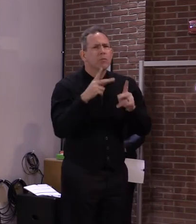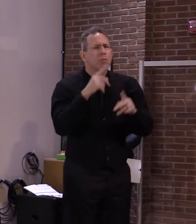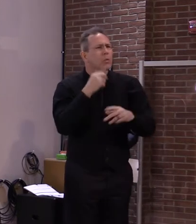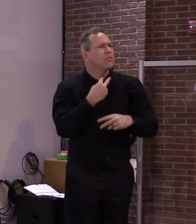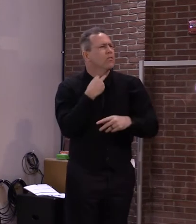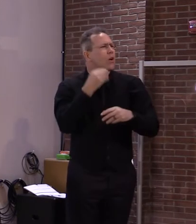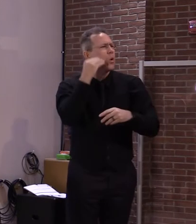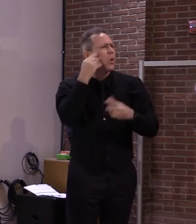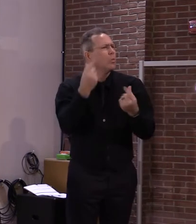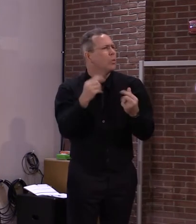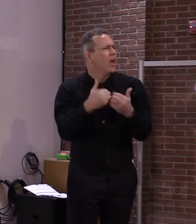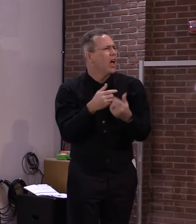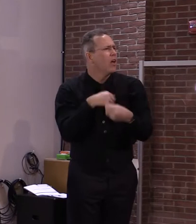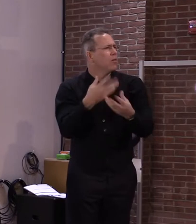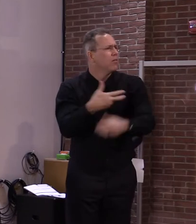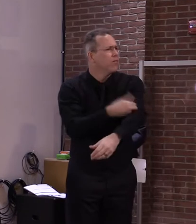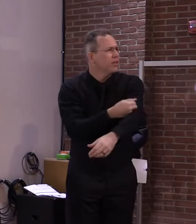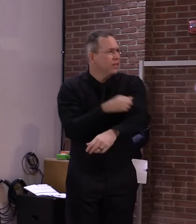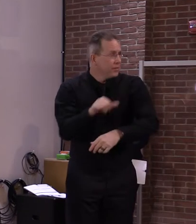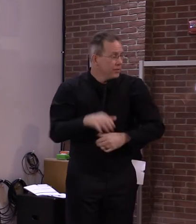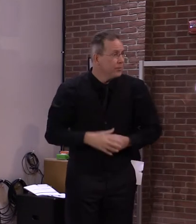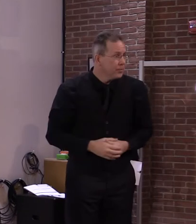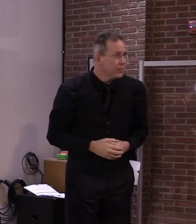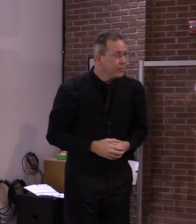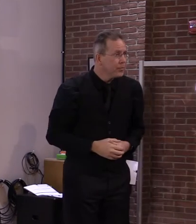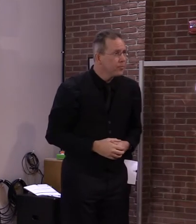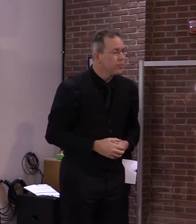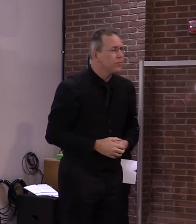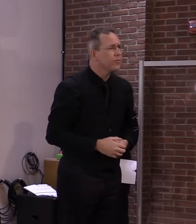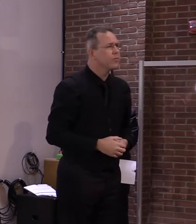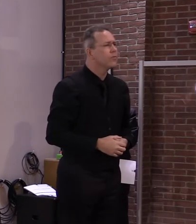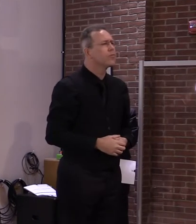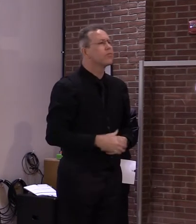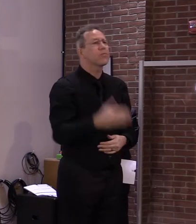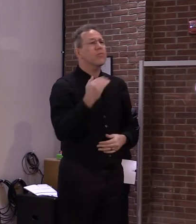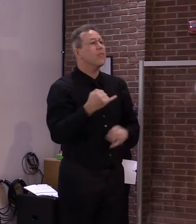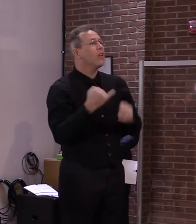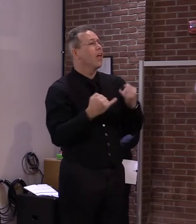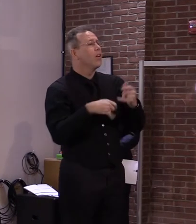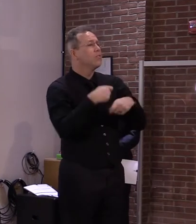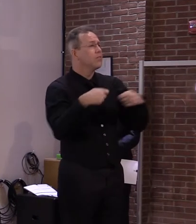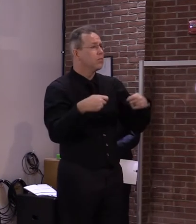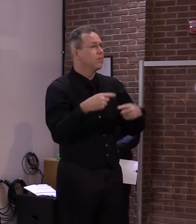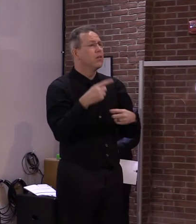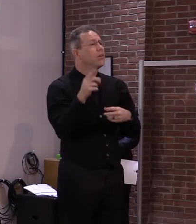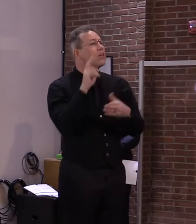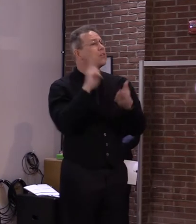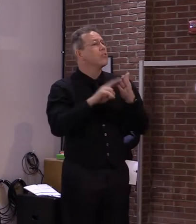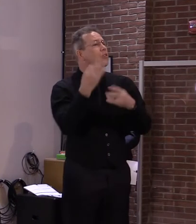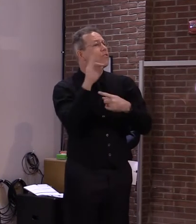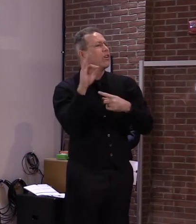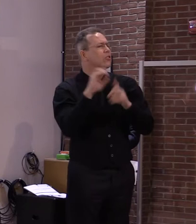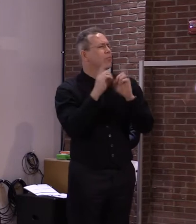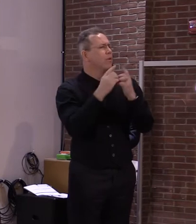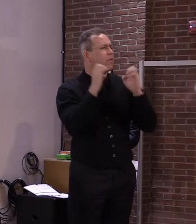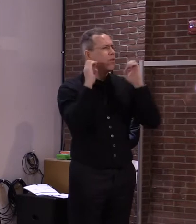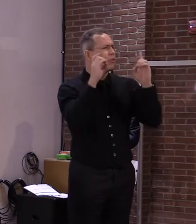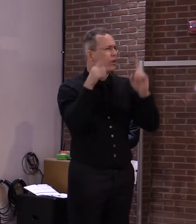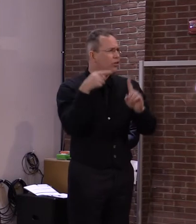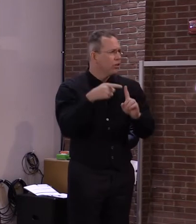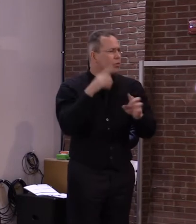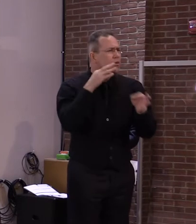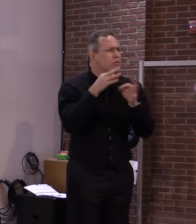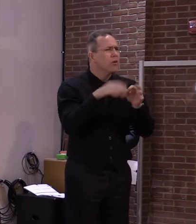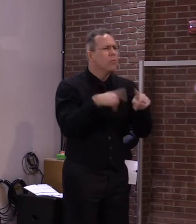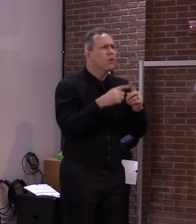lastly we'll get an education update from secretary french who will give us an important reminder of why we need to stay vigilant this